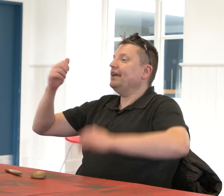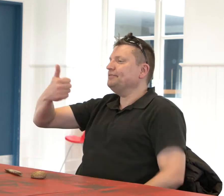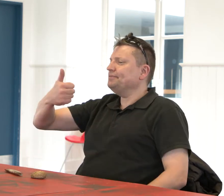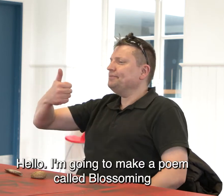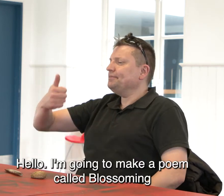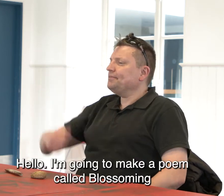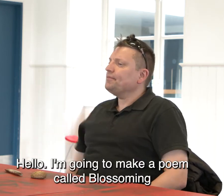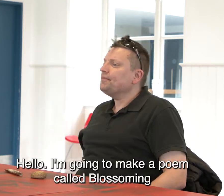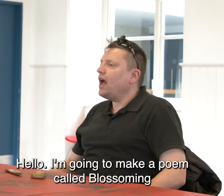Hello.